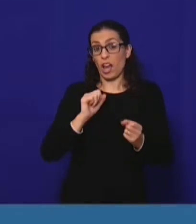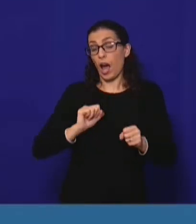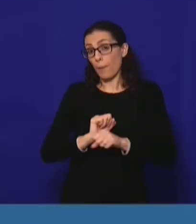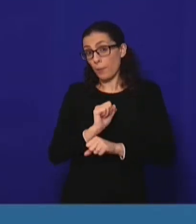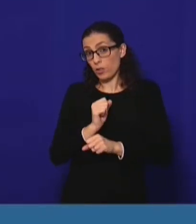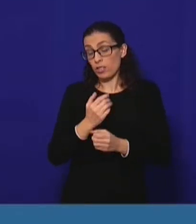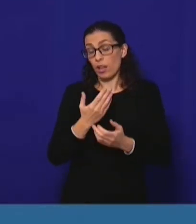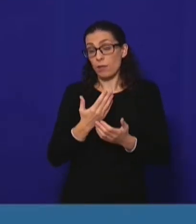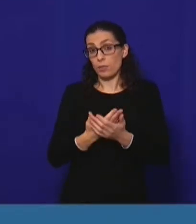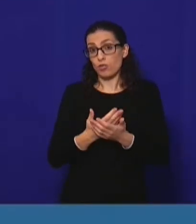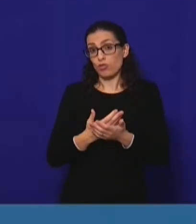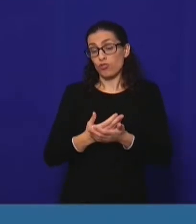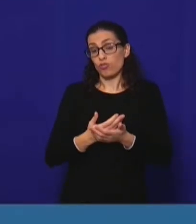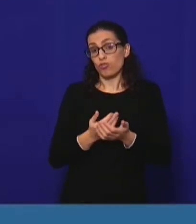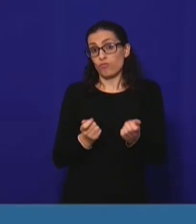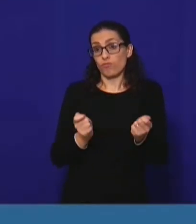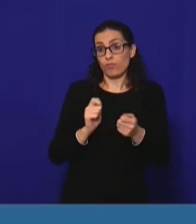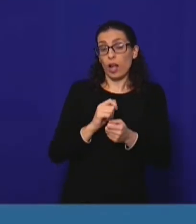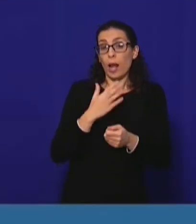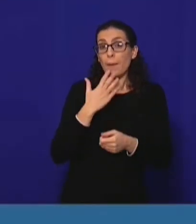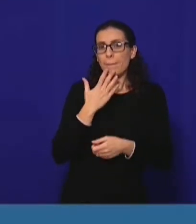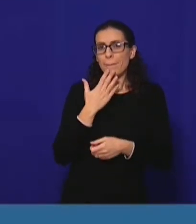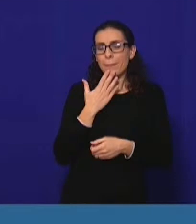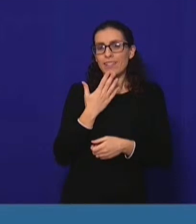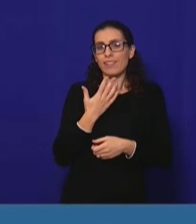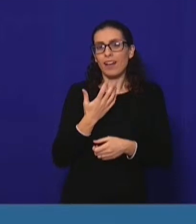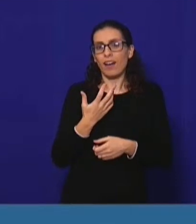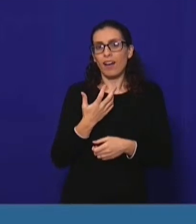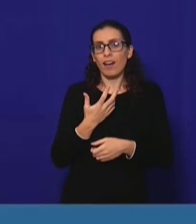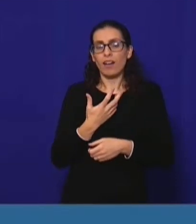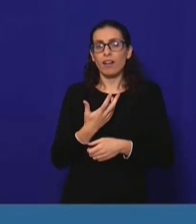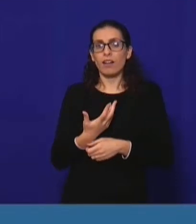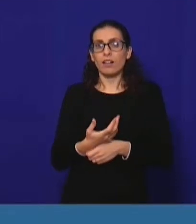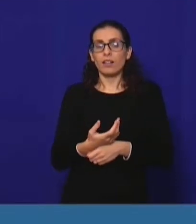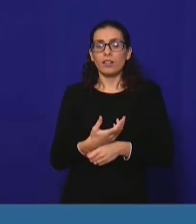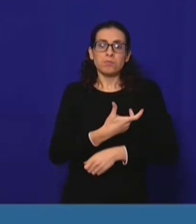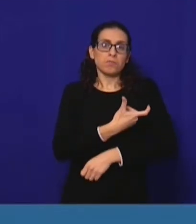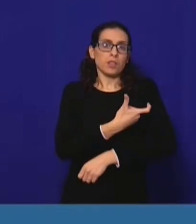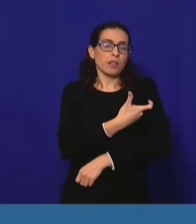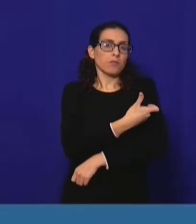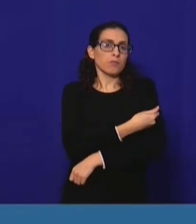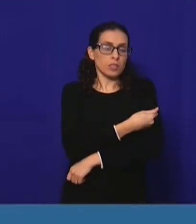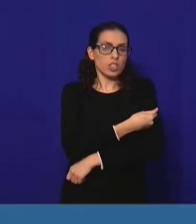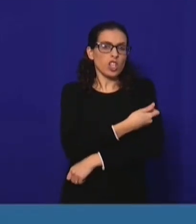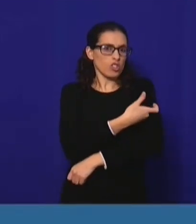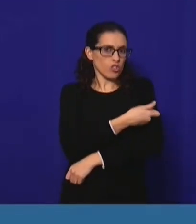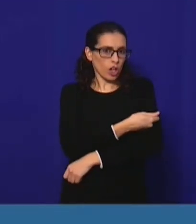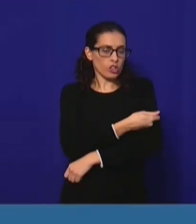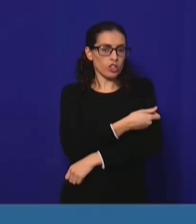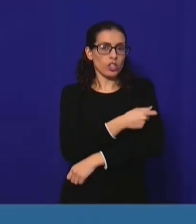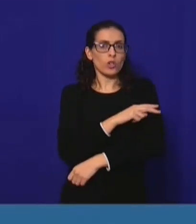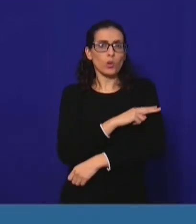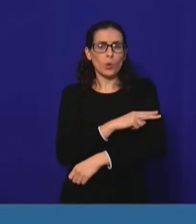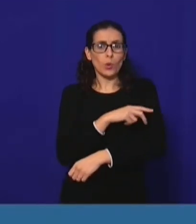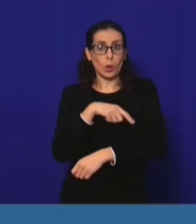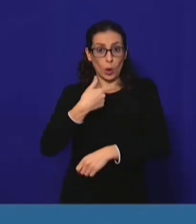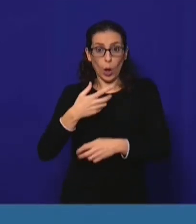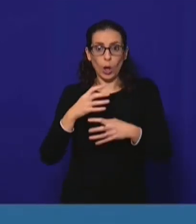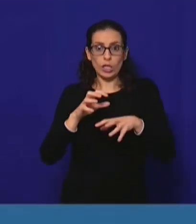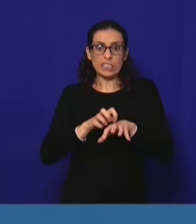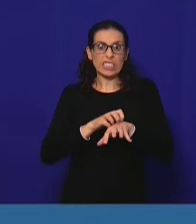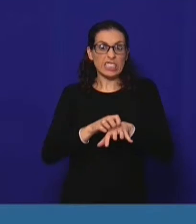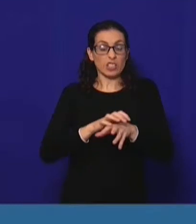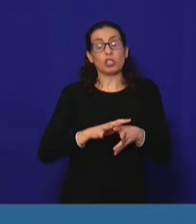tidħol l-isptar għal meta inti tkun ħadd xi injectable. Tajjeb, ġifieri tkun tlaqqamt jew b'xi vaccine jew inkella